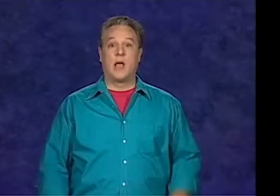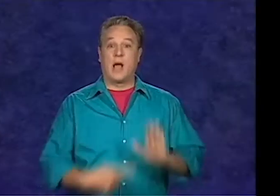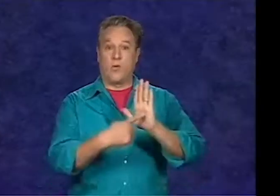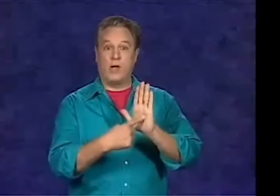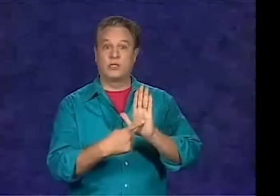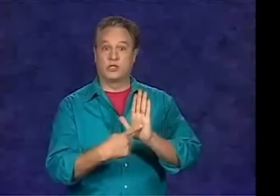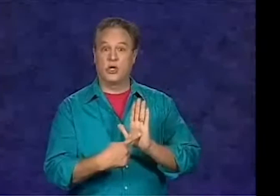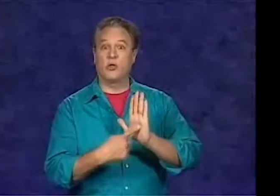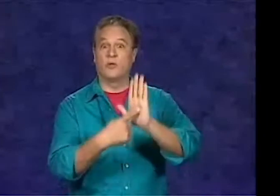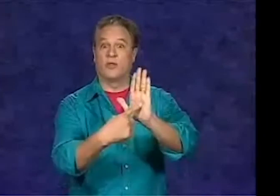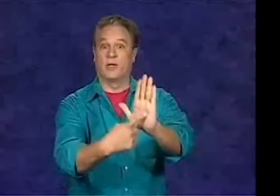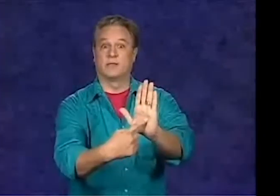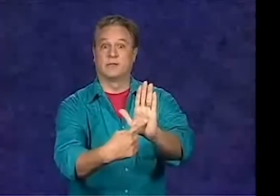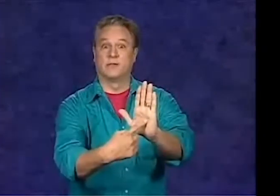I want to show you this.